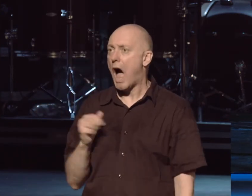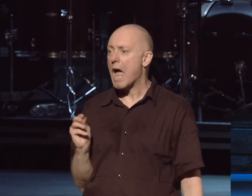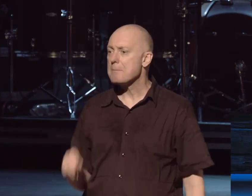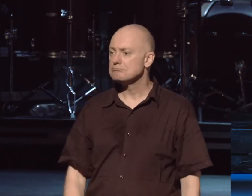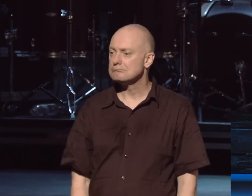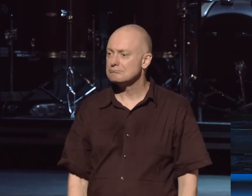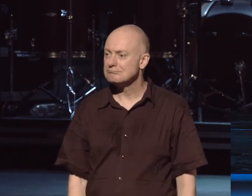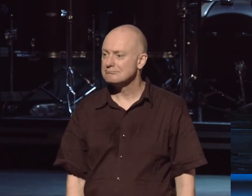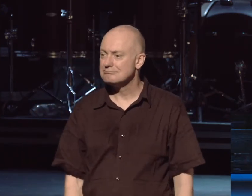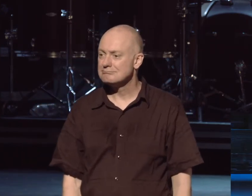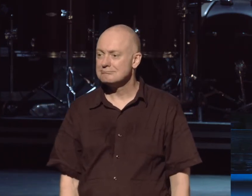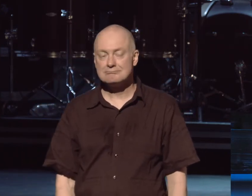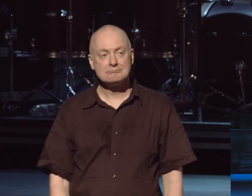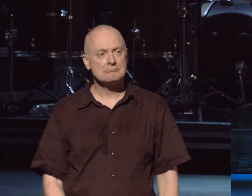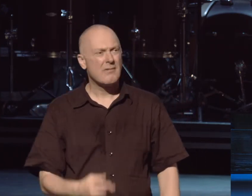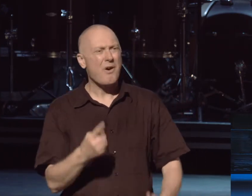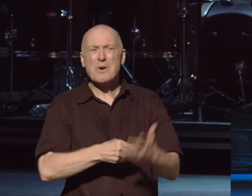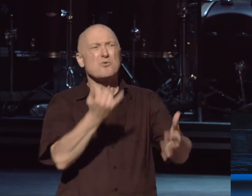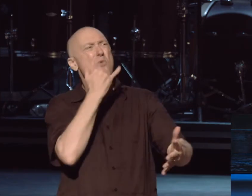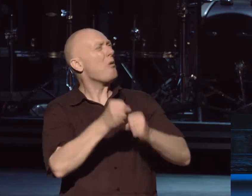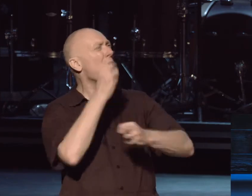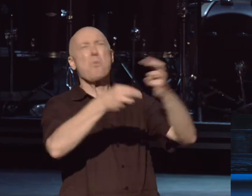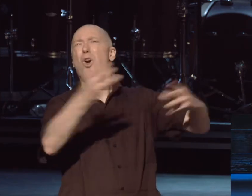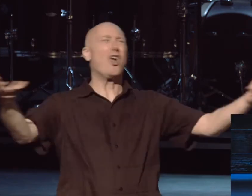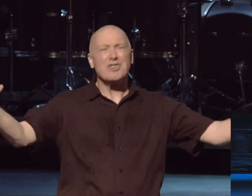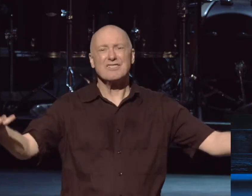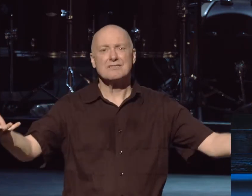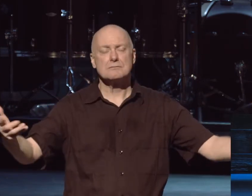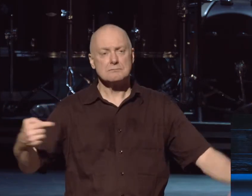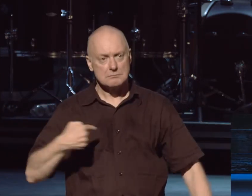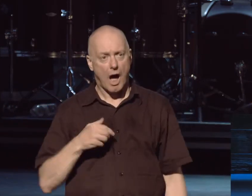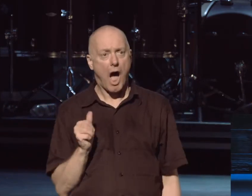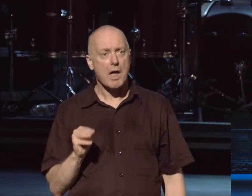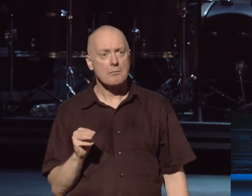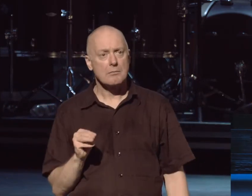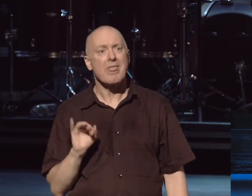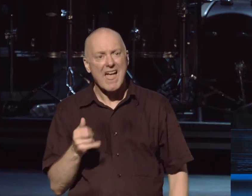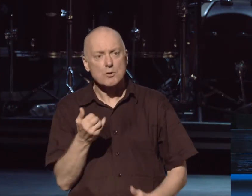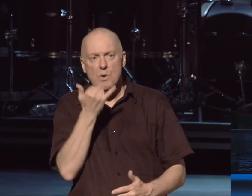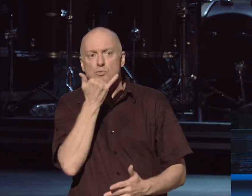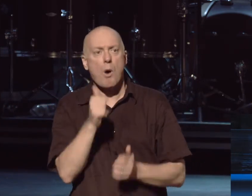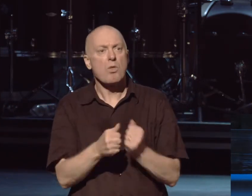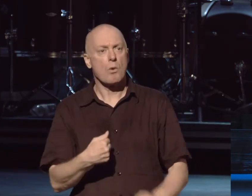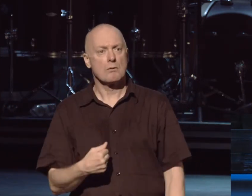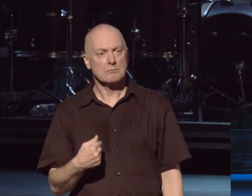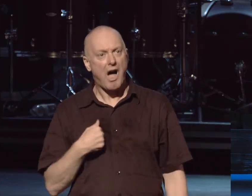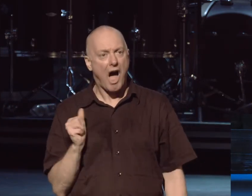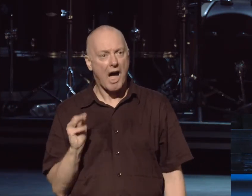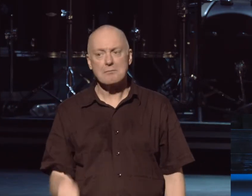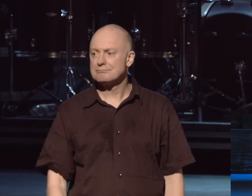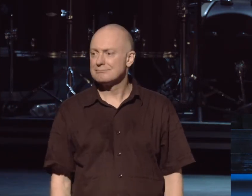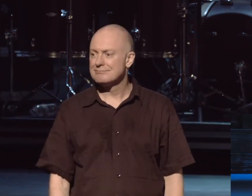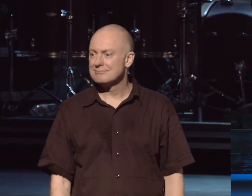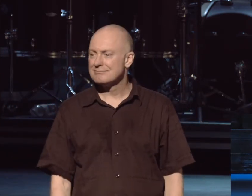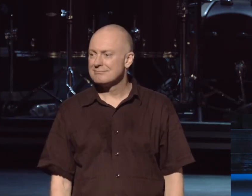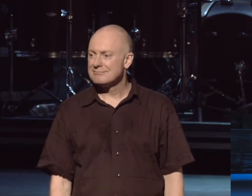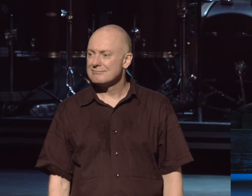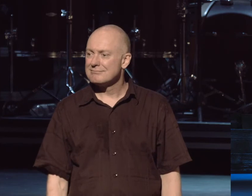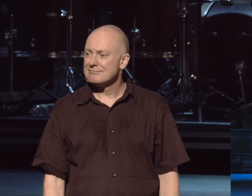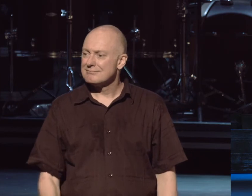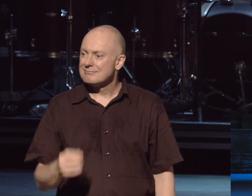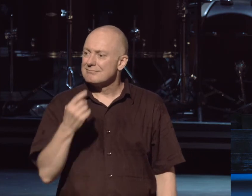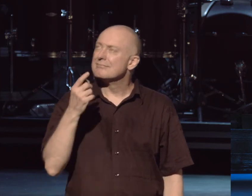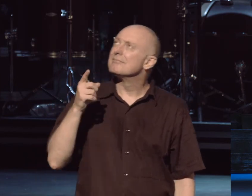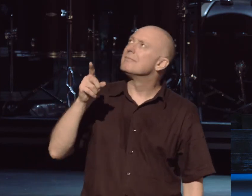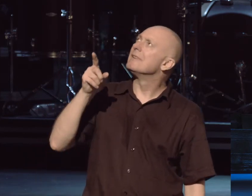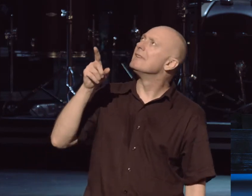I am. That's what's wrong with the world. And that's why we're in desperate need of Jesus Christ. See, to judge our sin